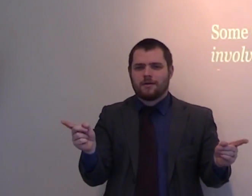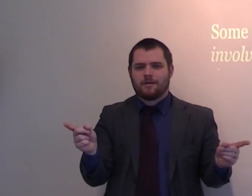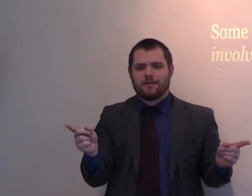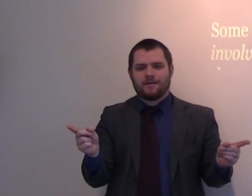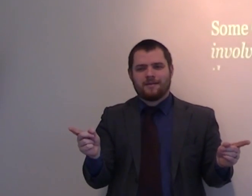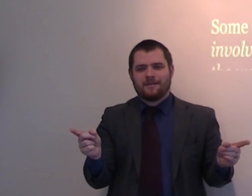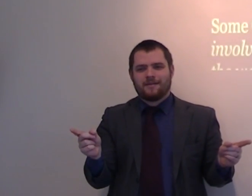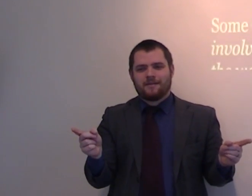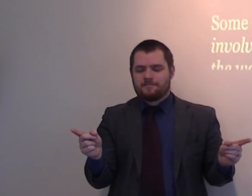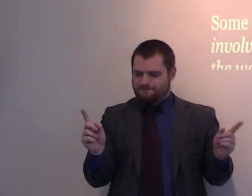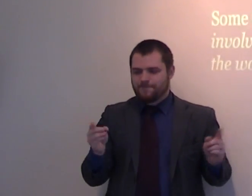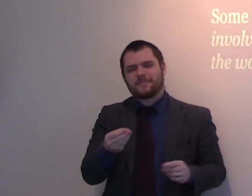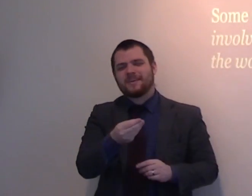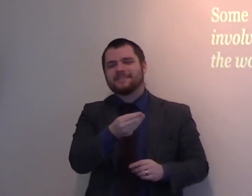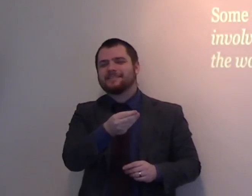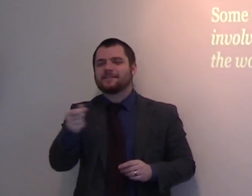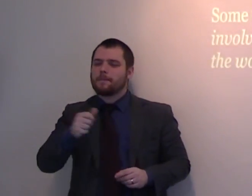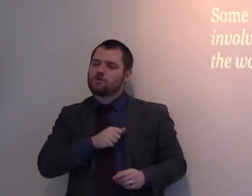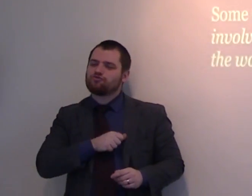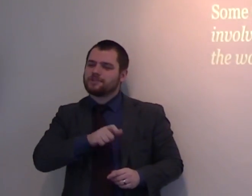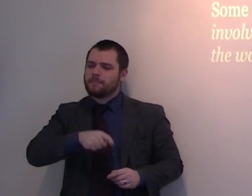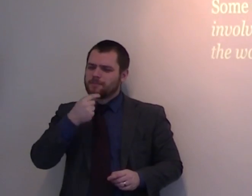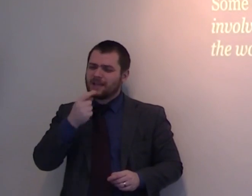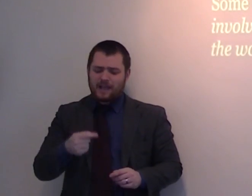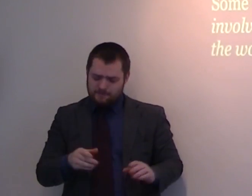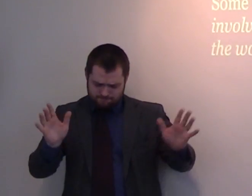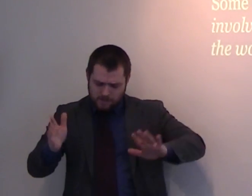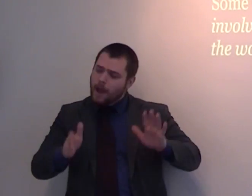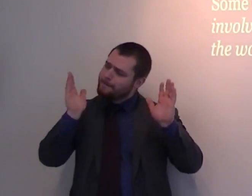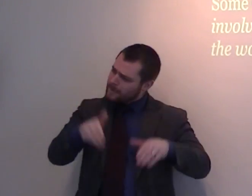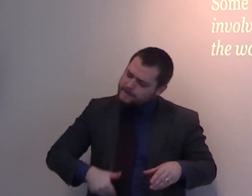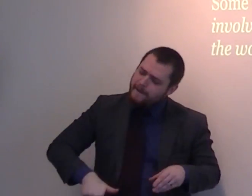Some Christians say, quote, we must be involved in politics.